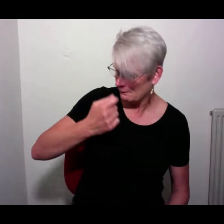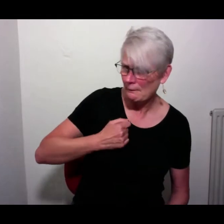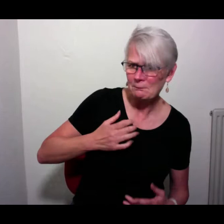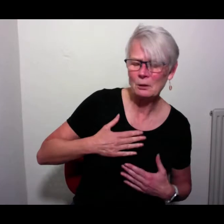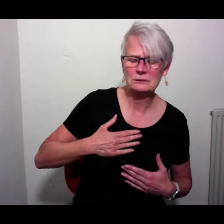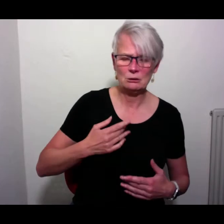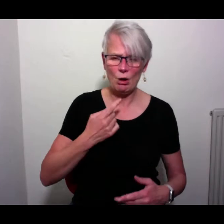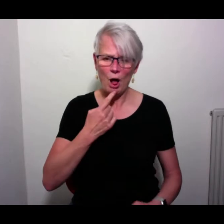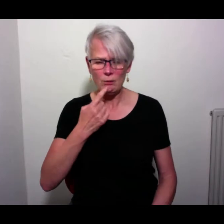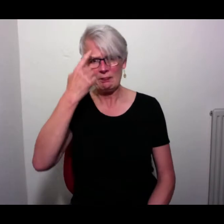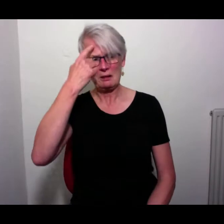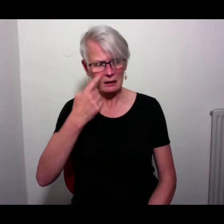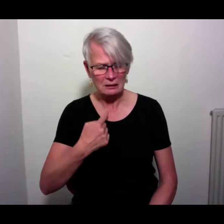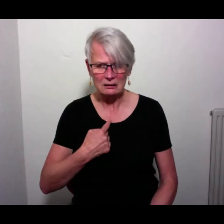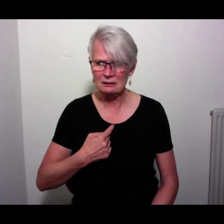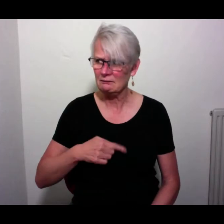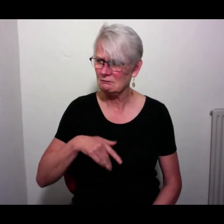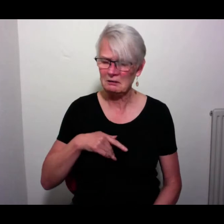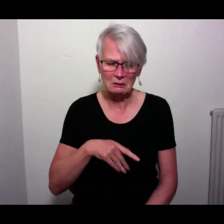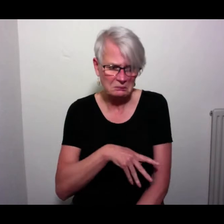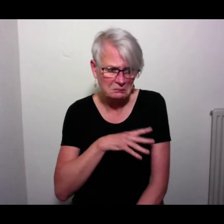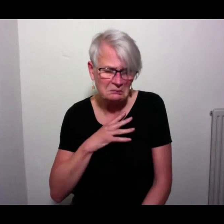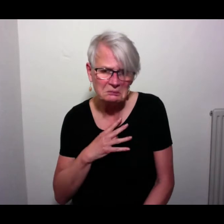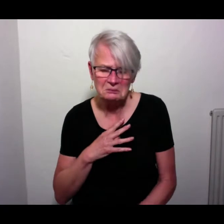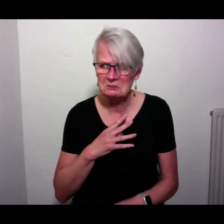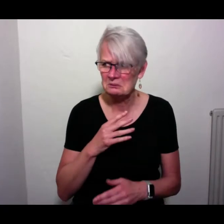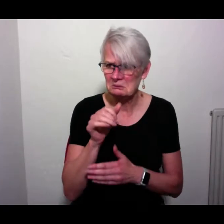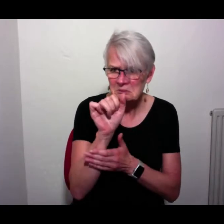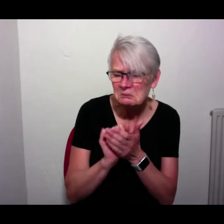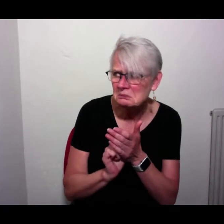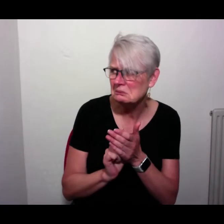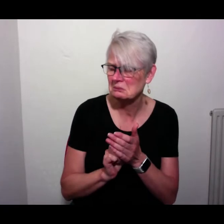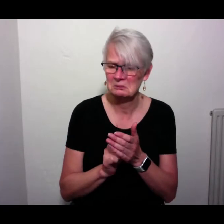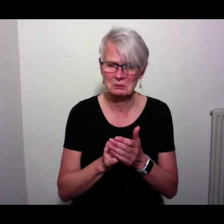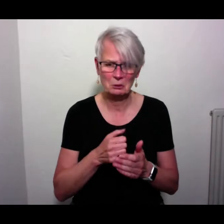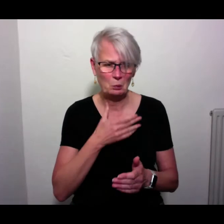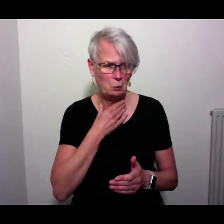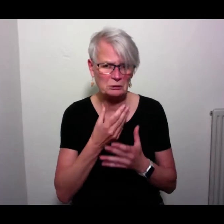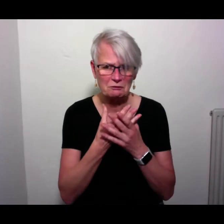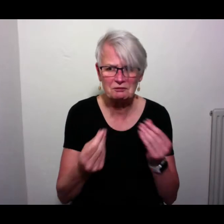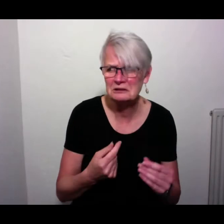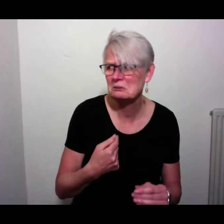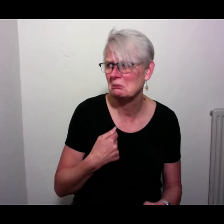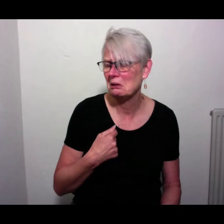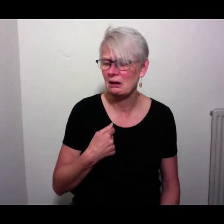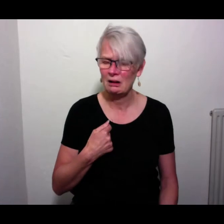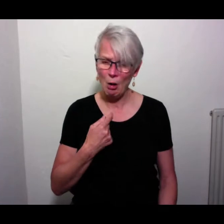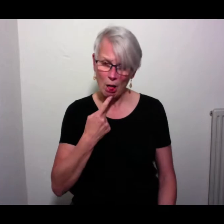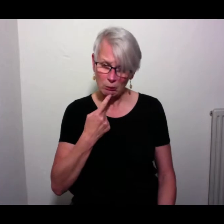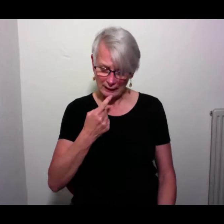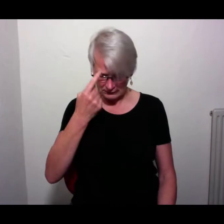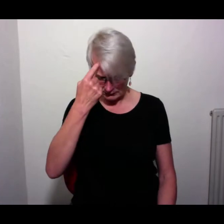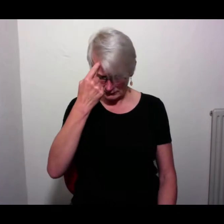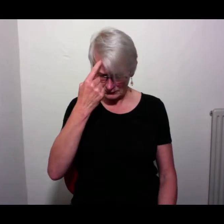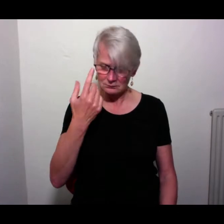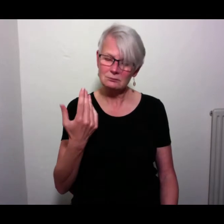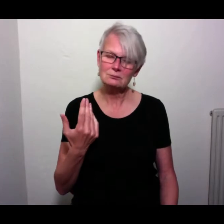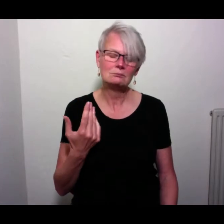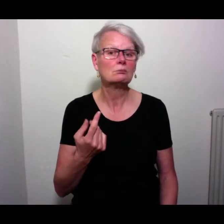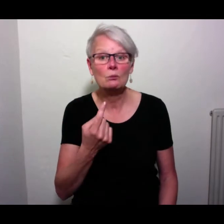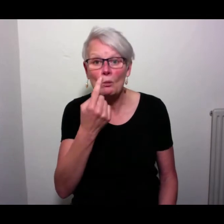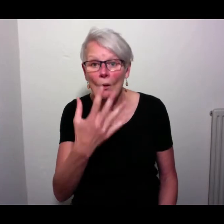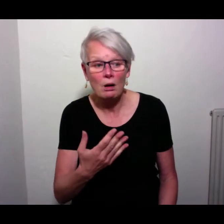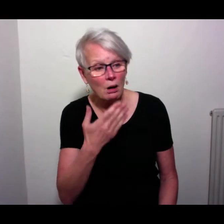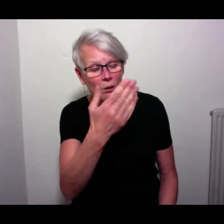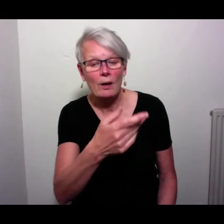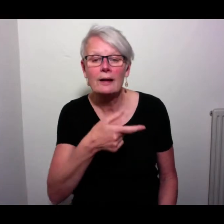alert all the time, shrinking, invisible, wishing yourself away. It never leaves. I popped